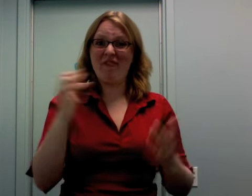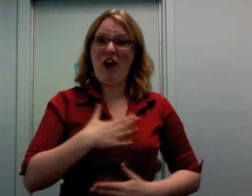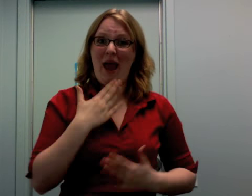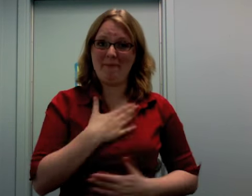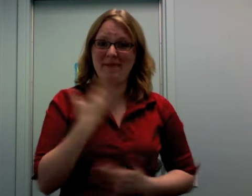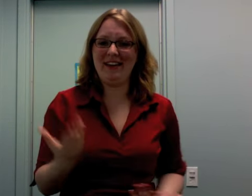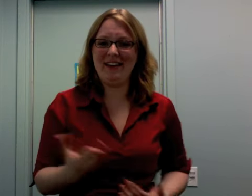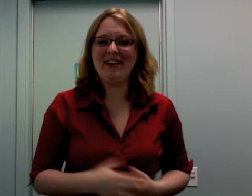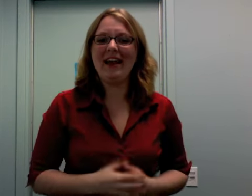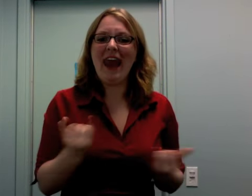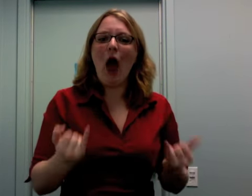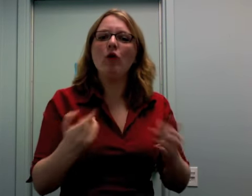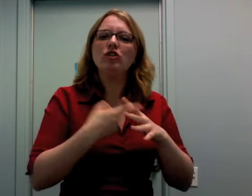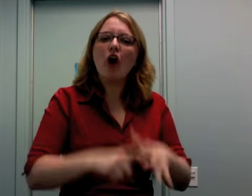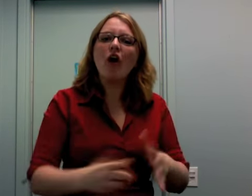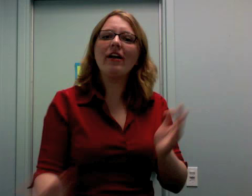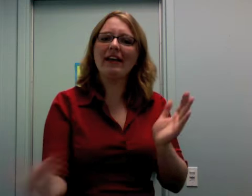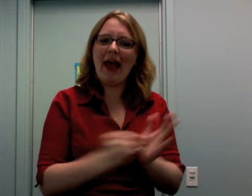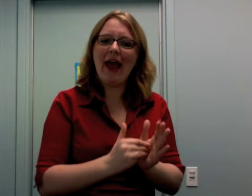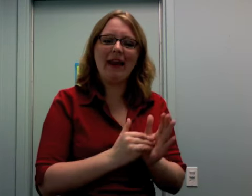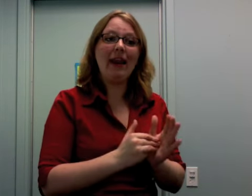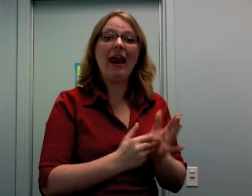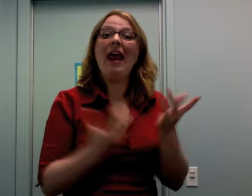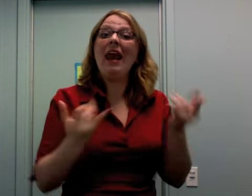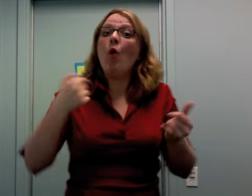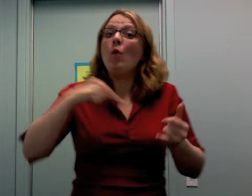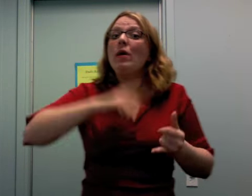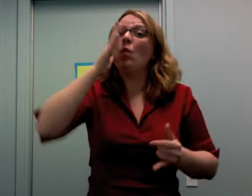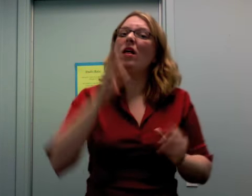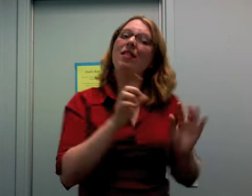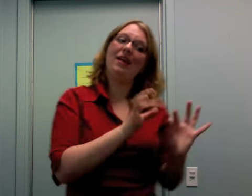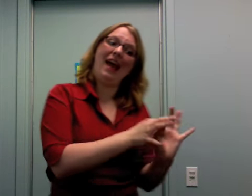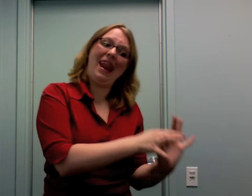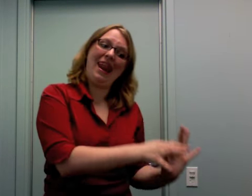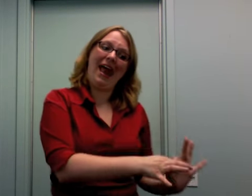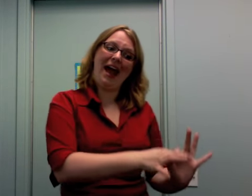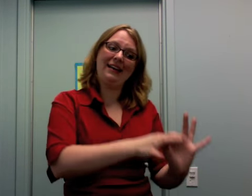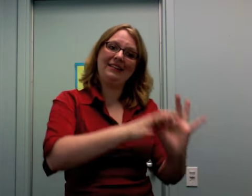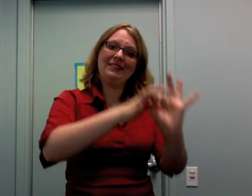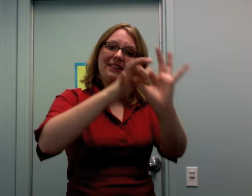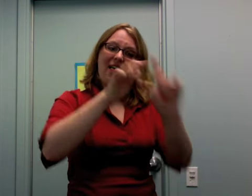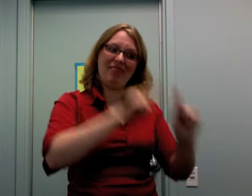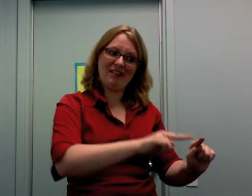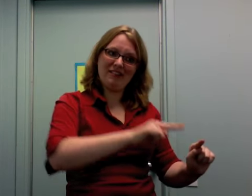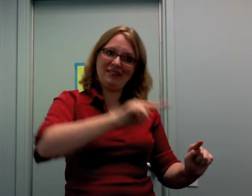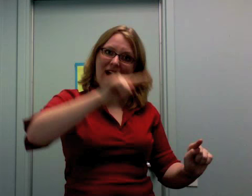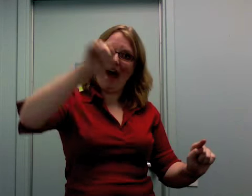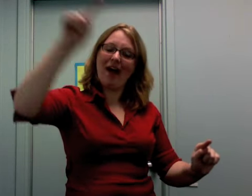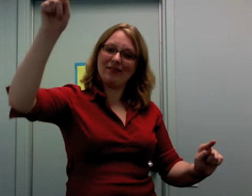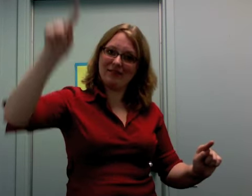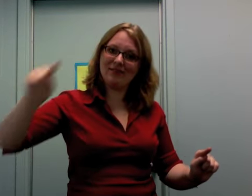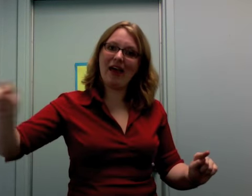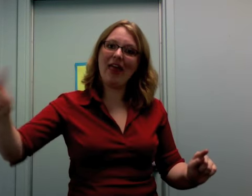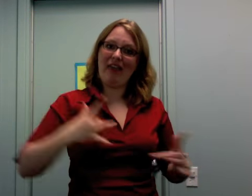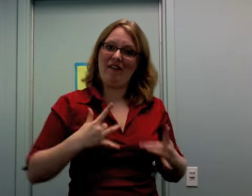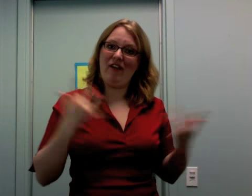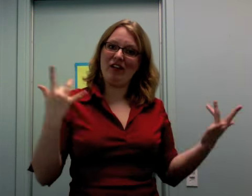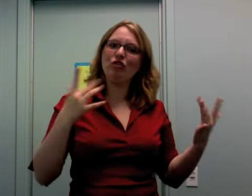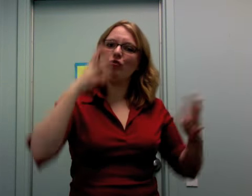Now we're going to connect the dots, connect the events to create the story and show